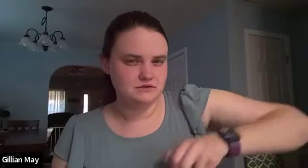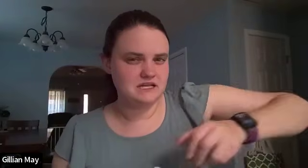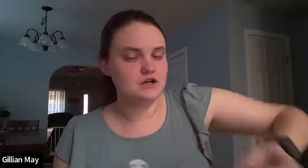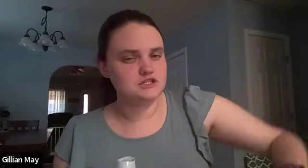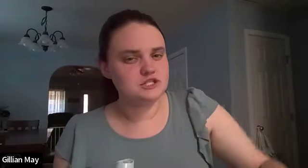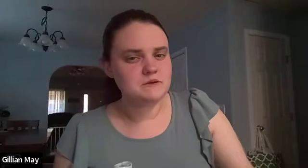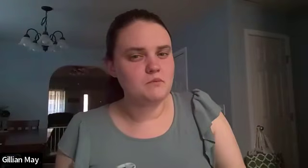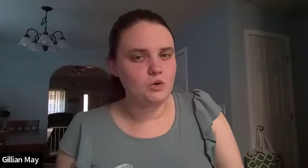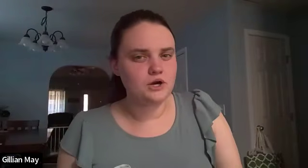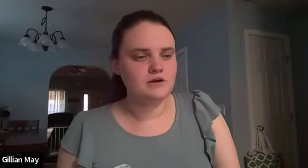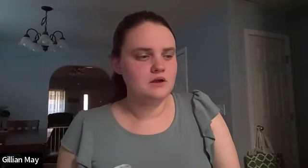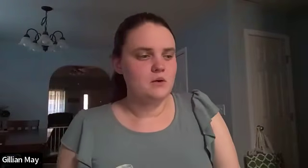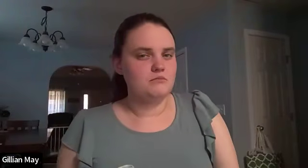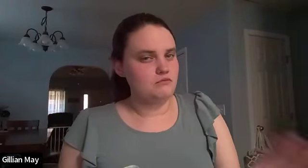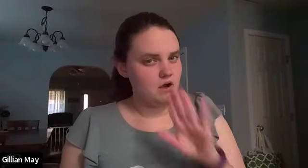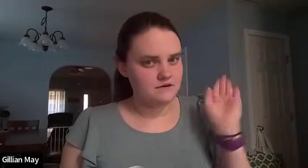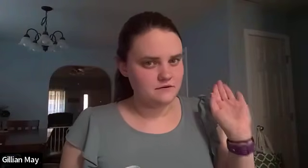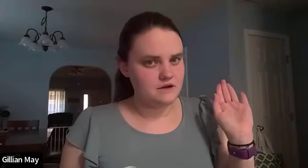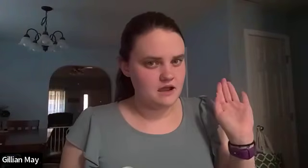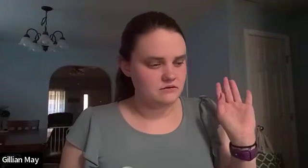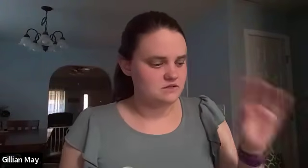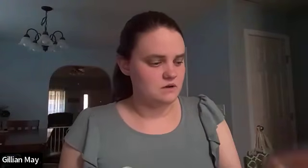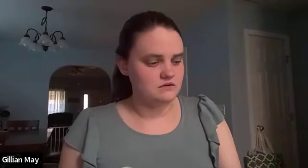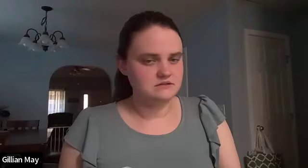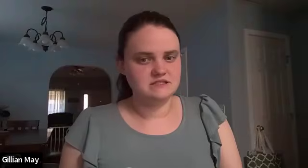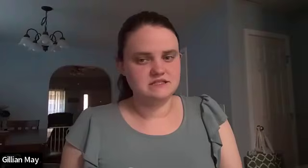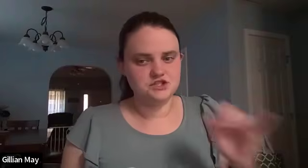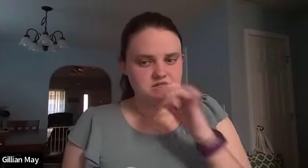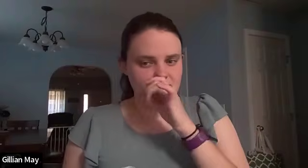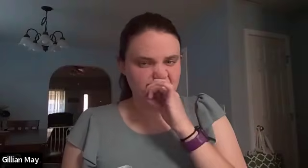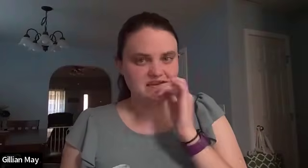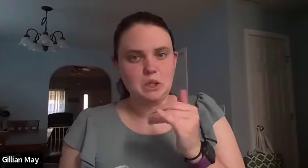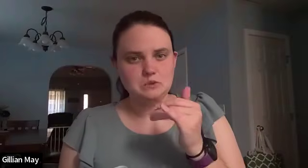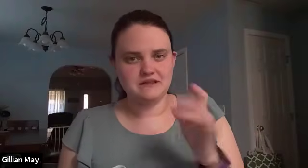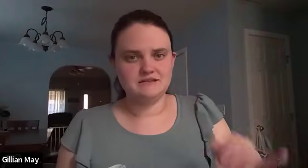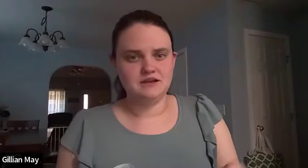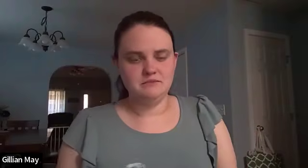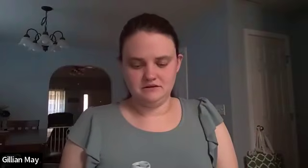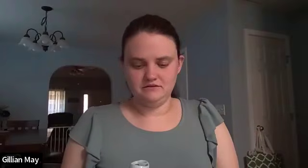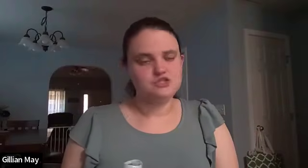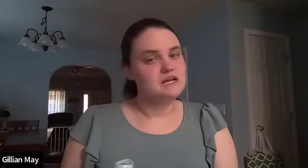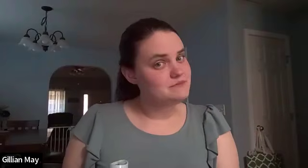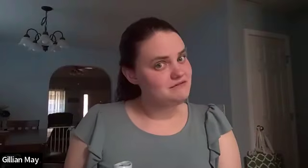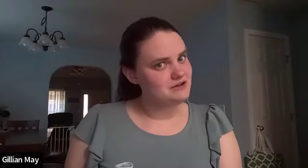titles. It can also just be more broad for now as well, since it's just kind of, we're getting close in that time and there's not as many of y'all